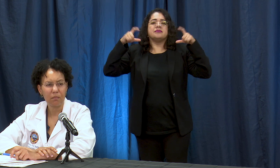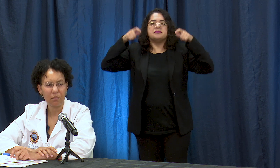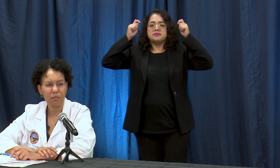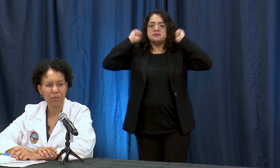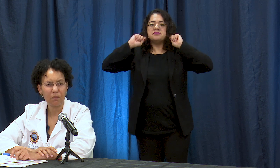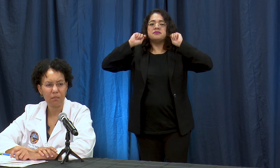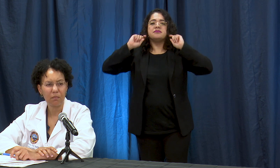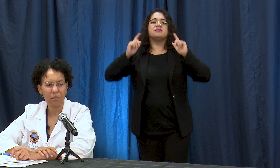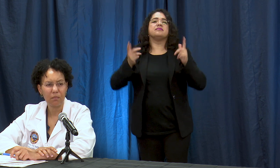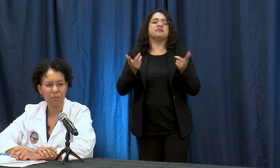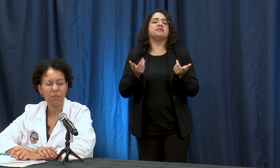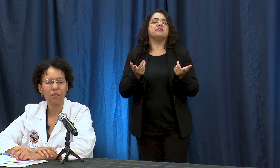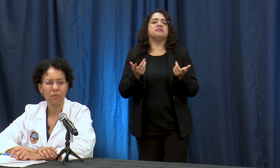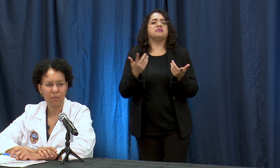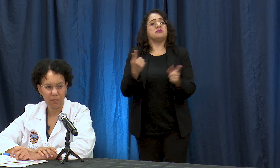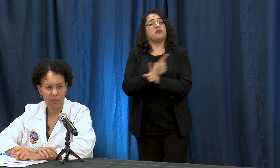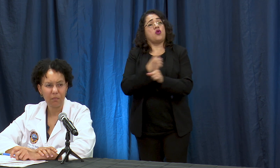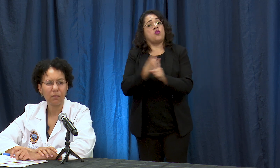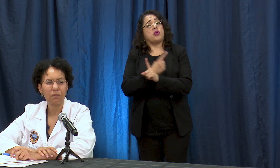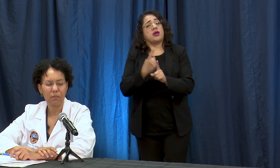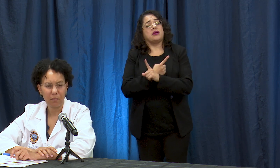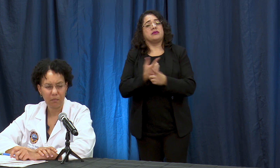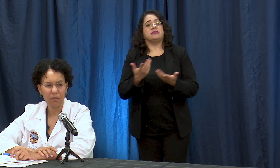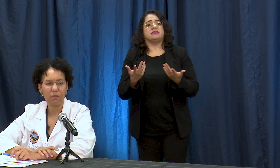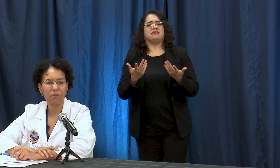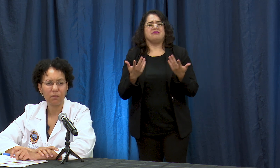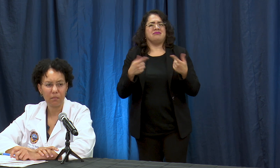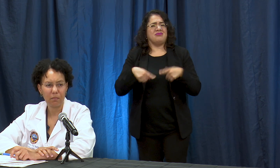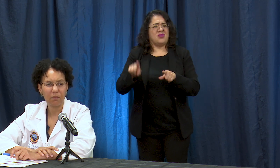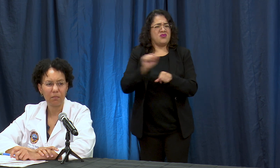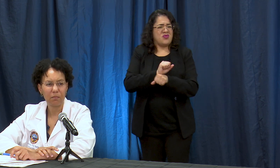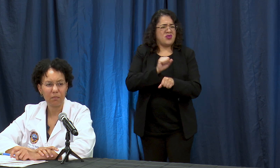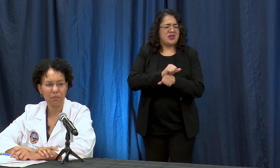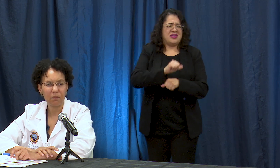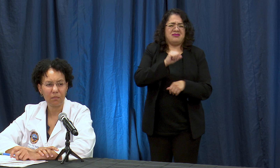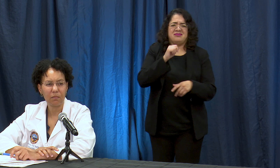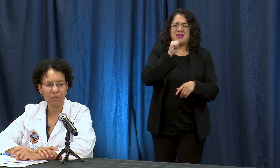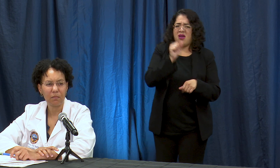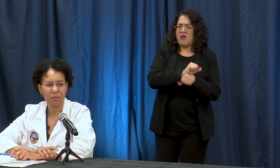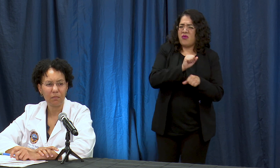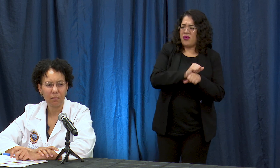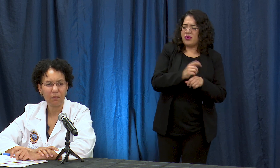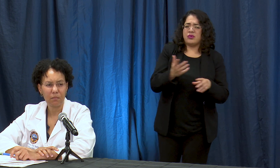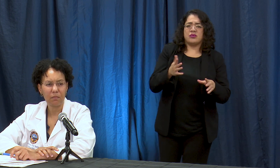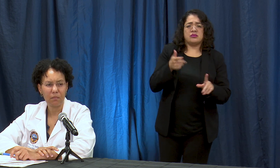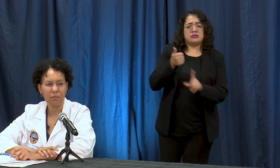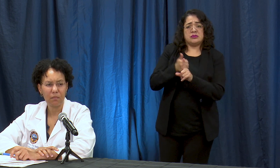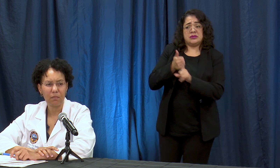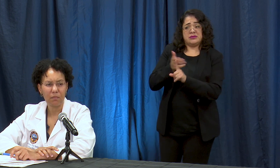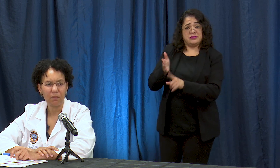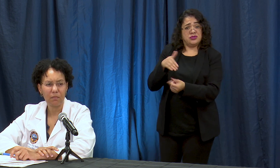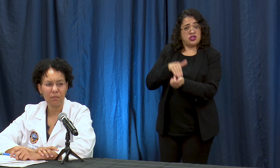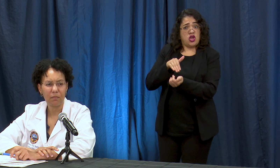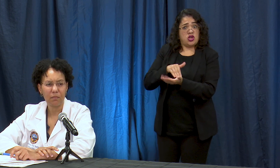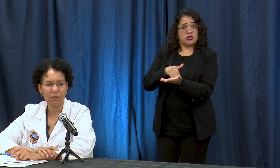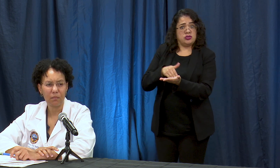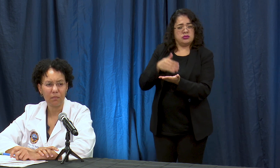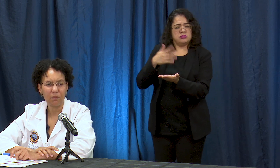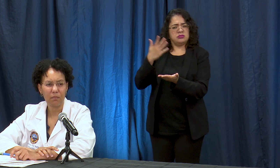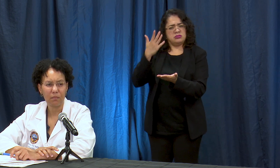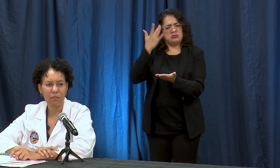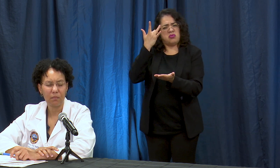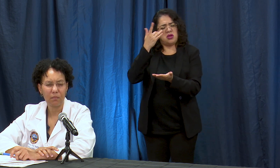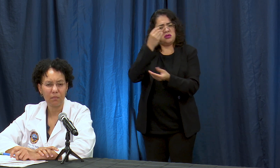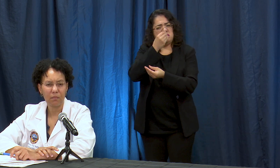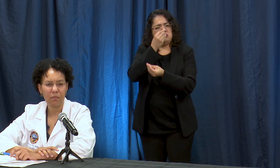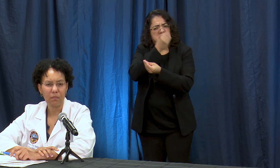masks being appropriate, working or not working. Can you get, from your perspective as a physician, information on why it's